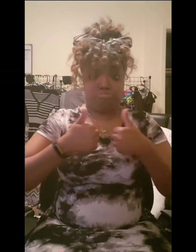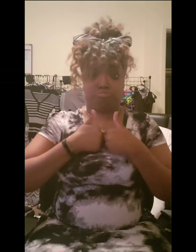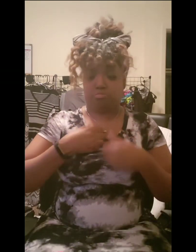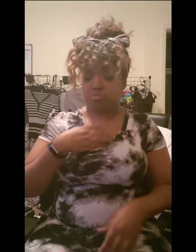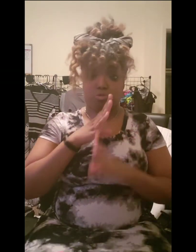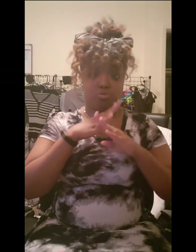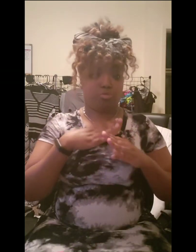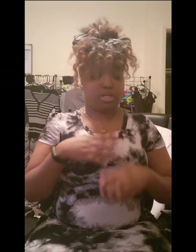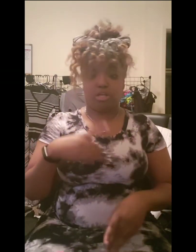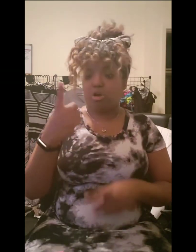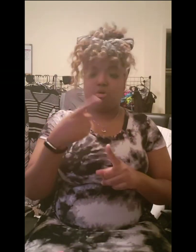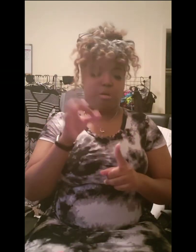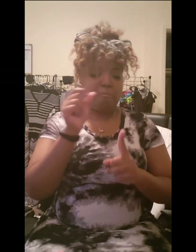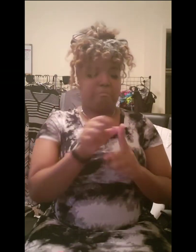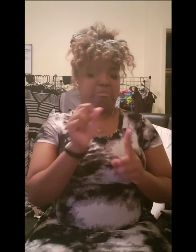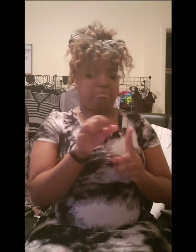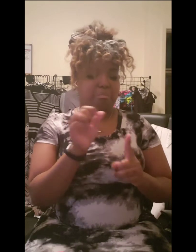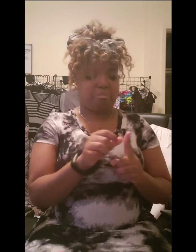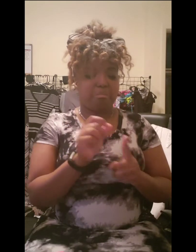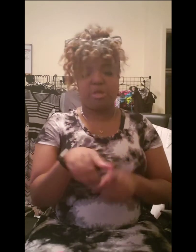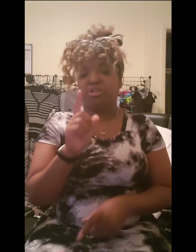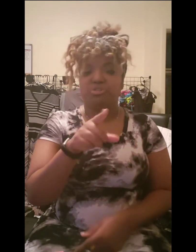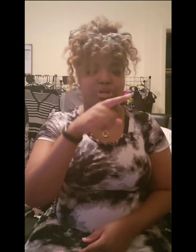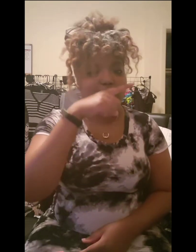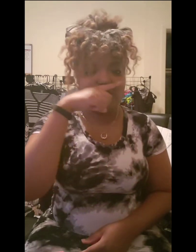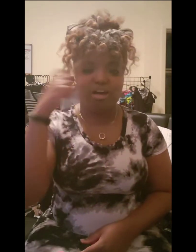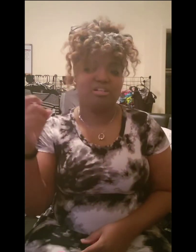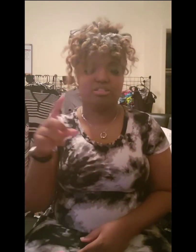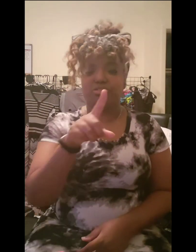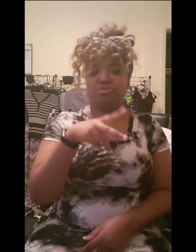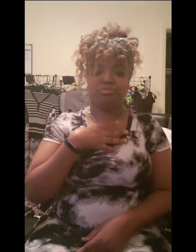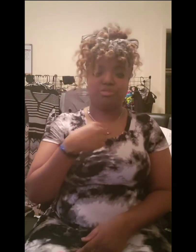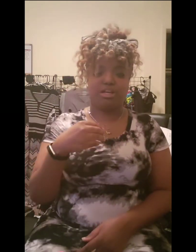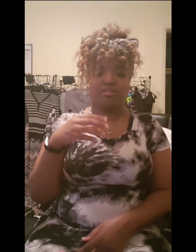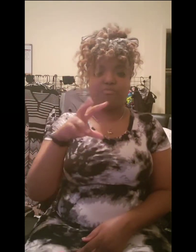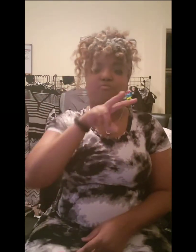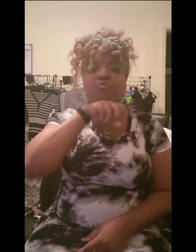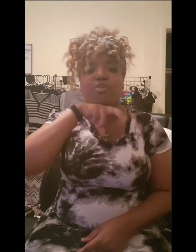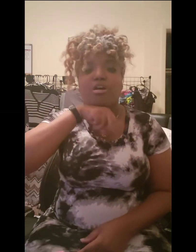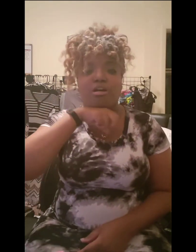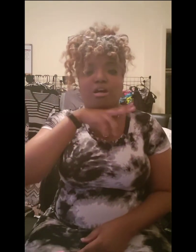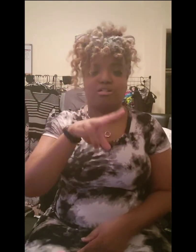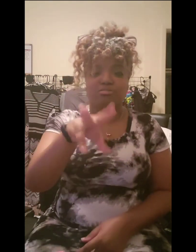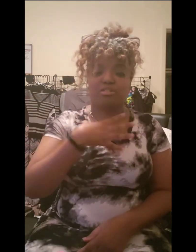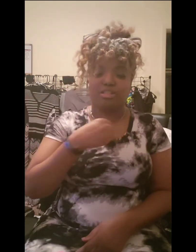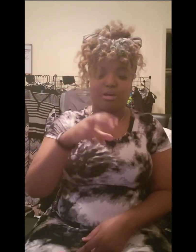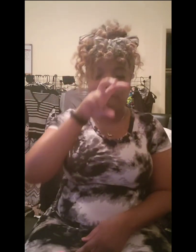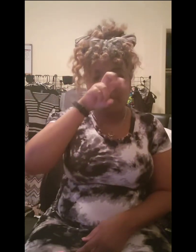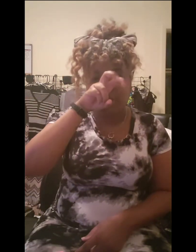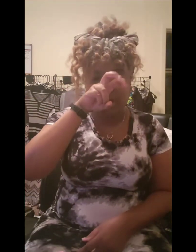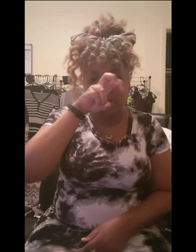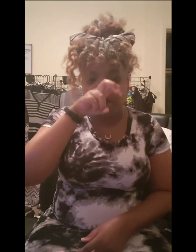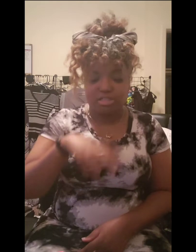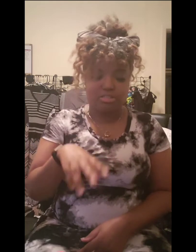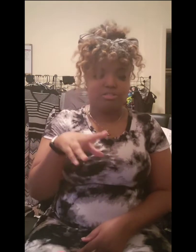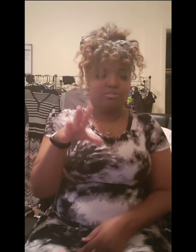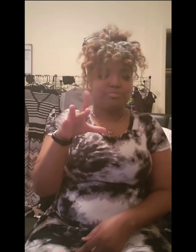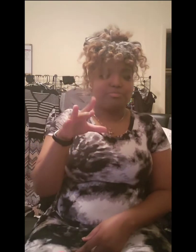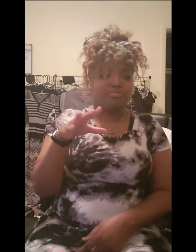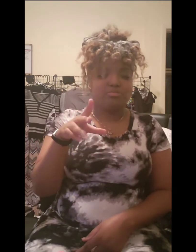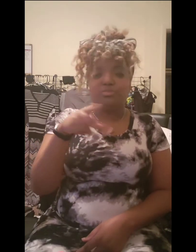know why they were making fun of me. I didn't do anything. I always stayed to myself. They were calling me ugly. They said I was a frog. They said I looked like